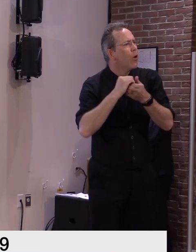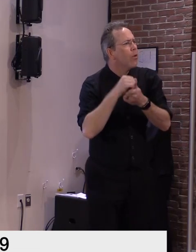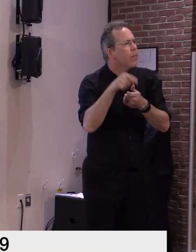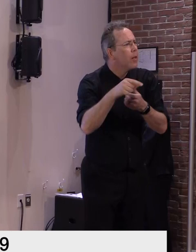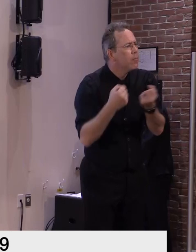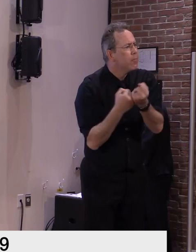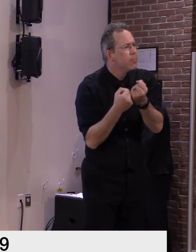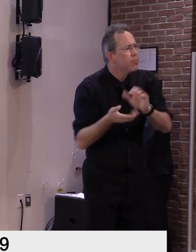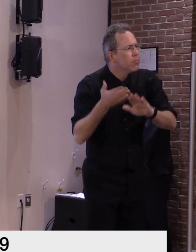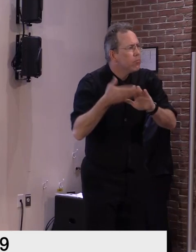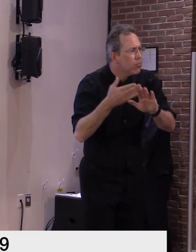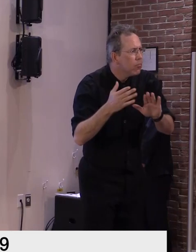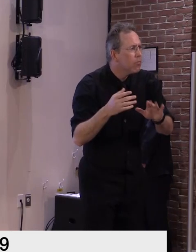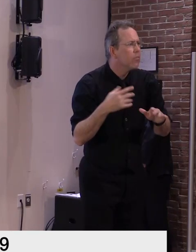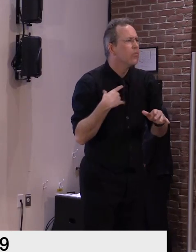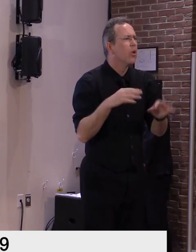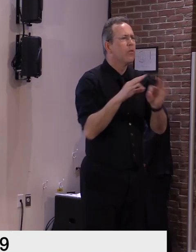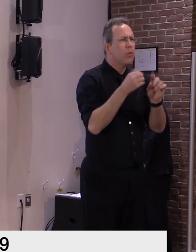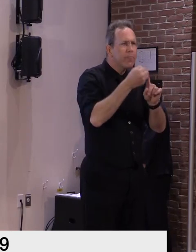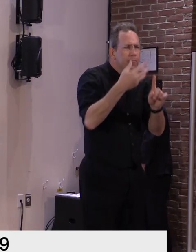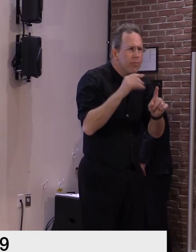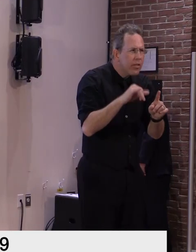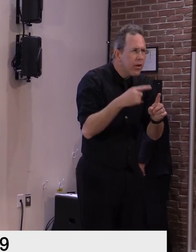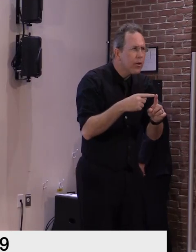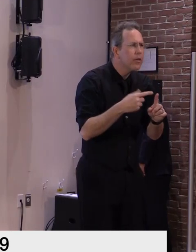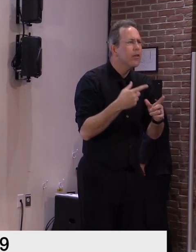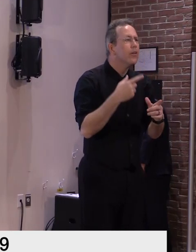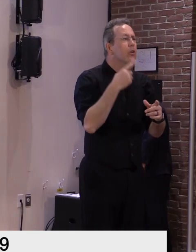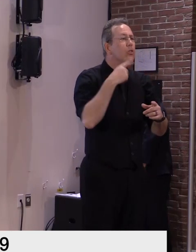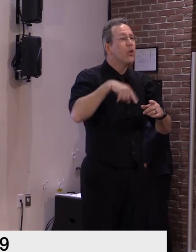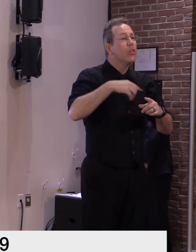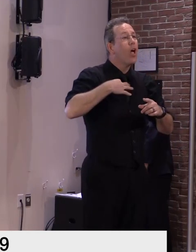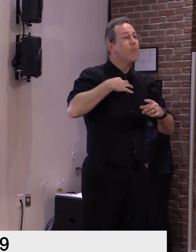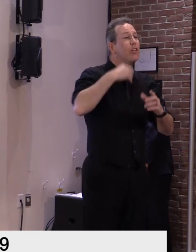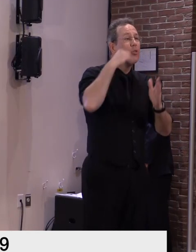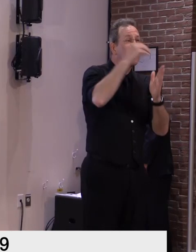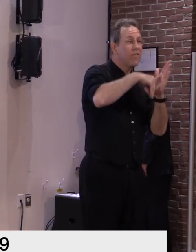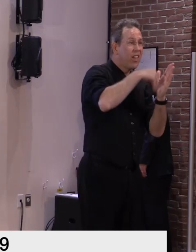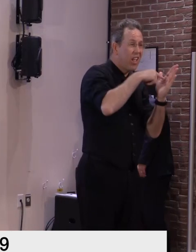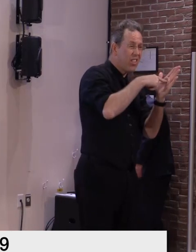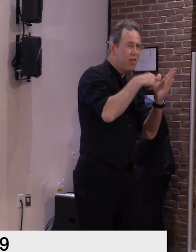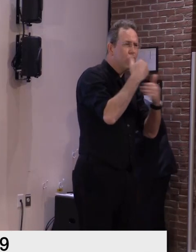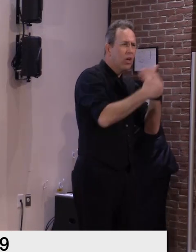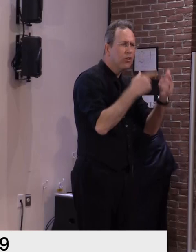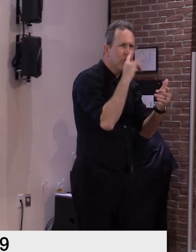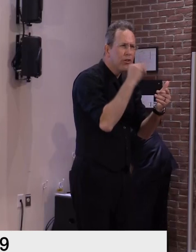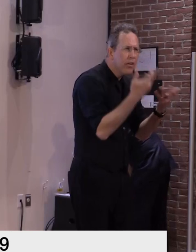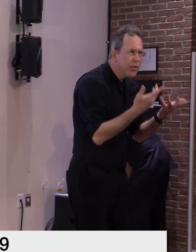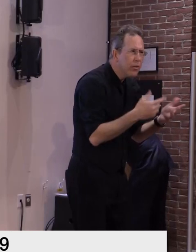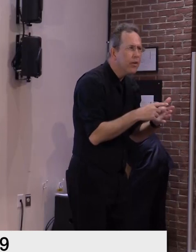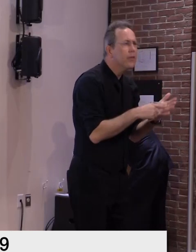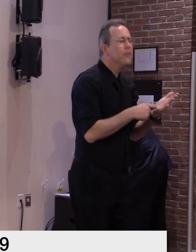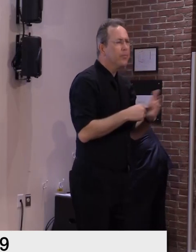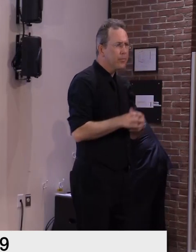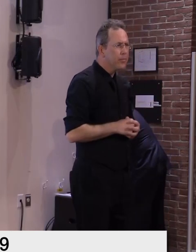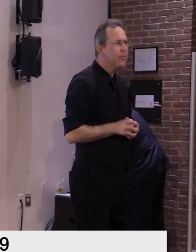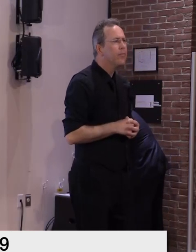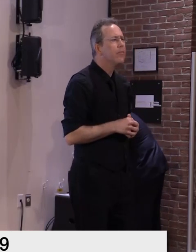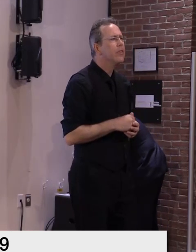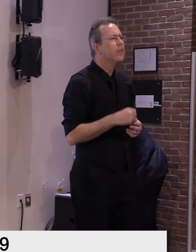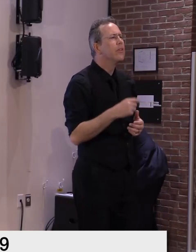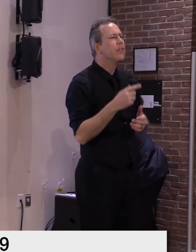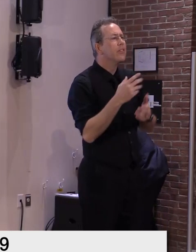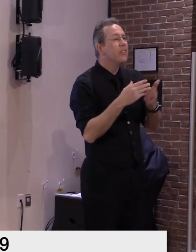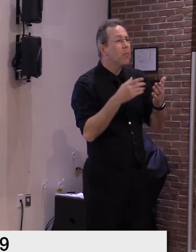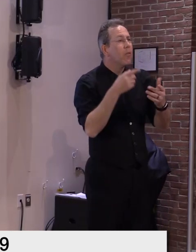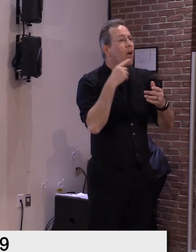days ahead about specific application procedures, eligibility criteria, allowable expenses, and technical assistance and supports,